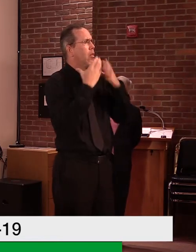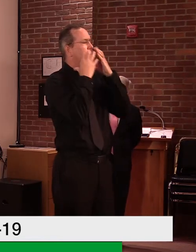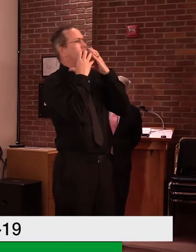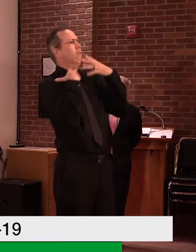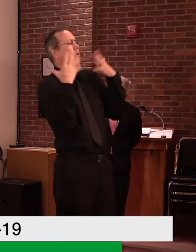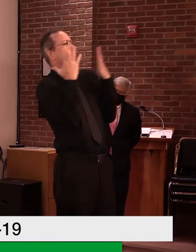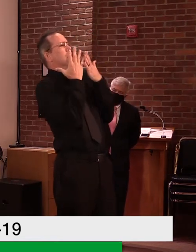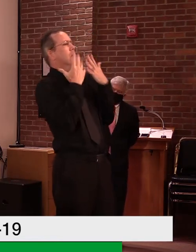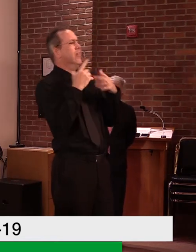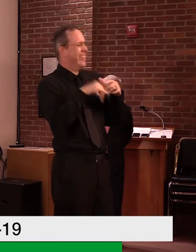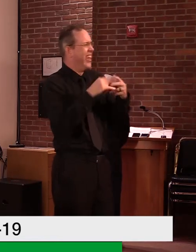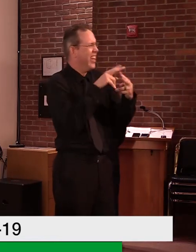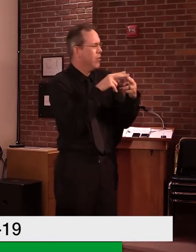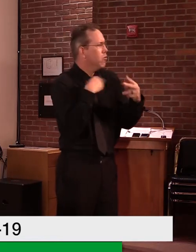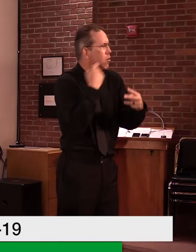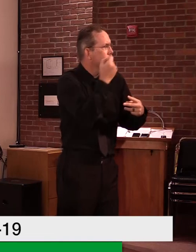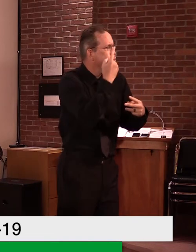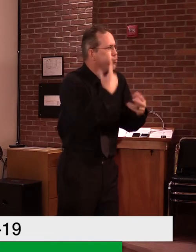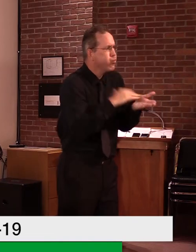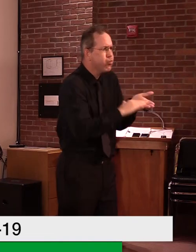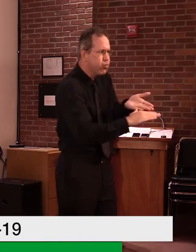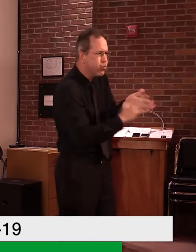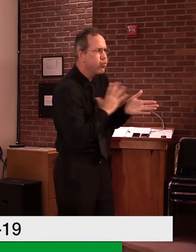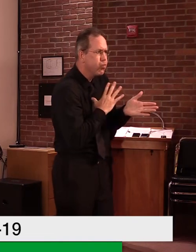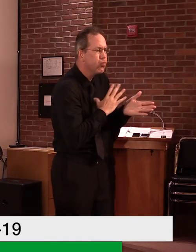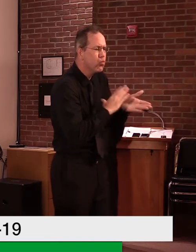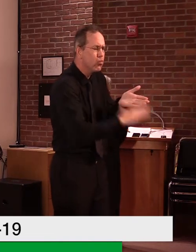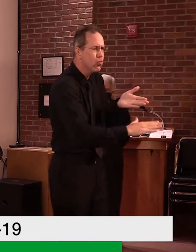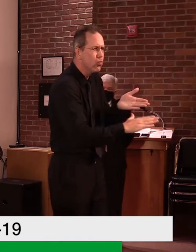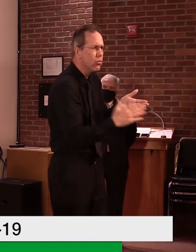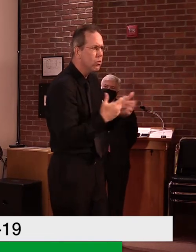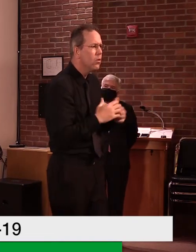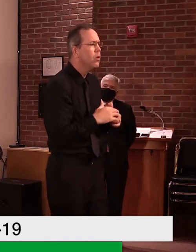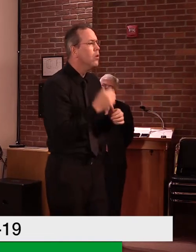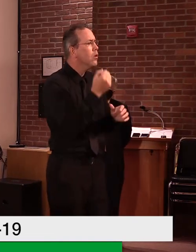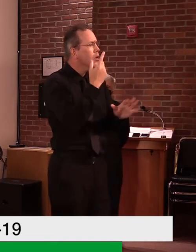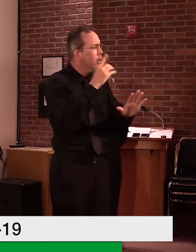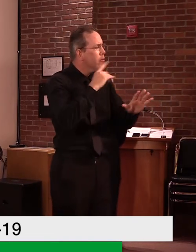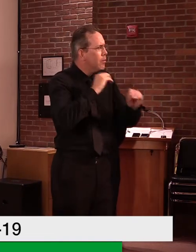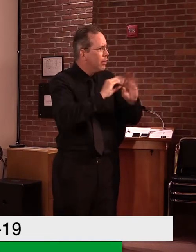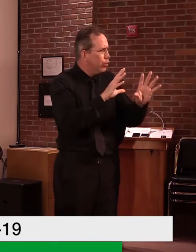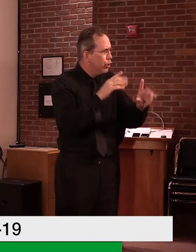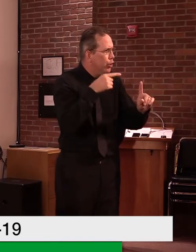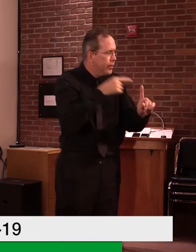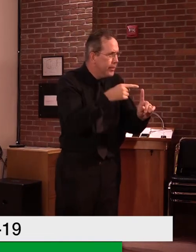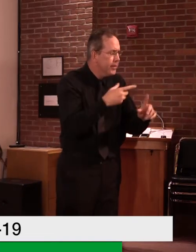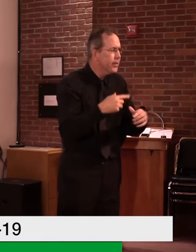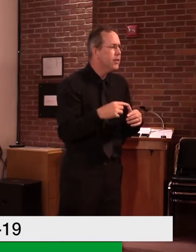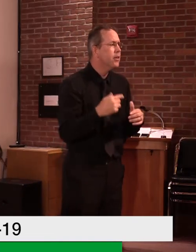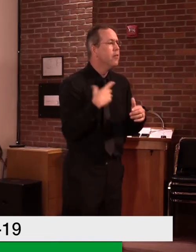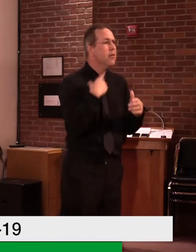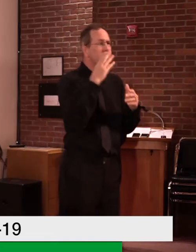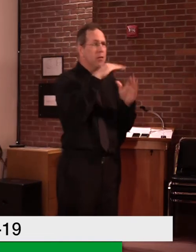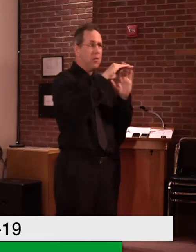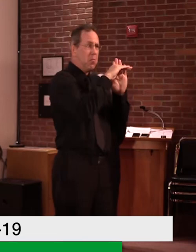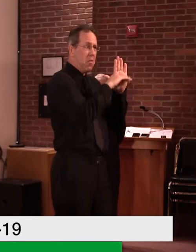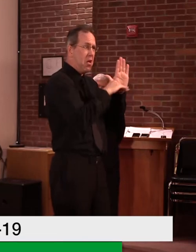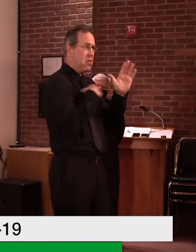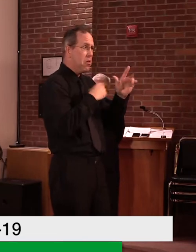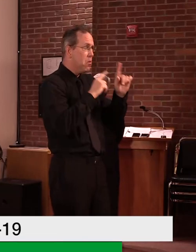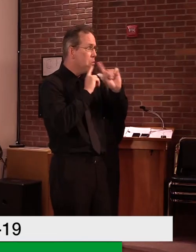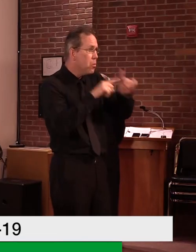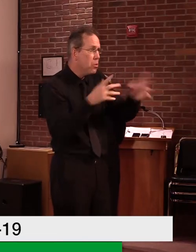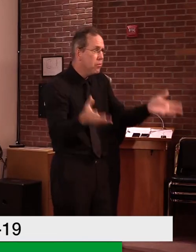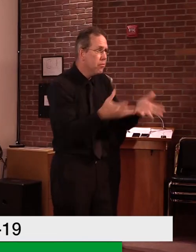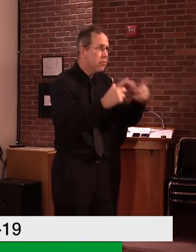this speaks to the point I've been trying to make for weeks, this is a difficult policy to enforce. A person who declines